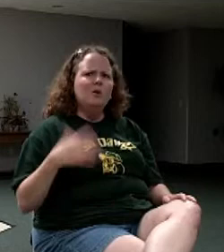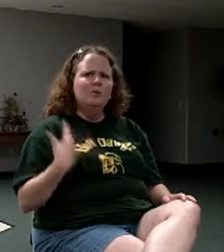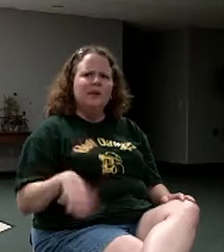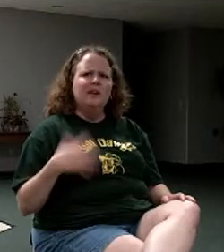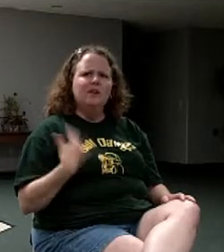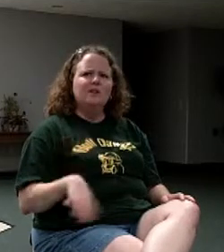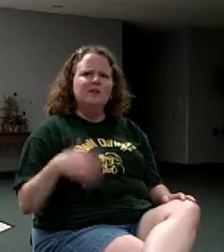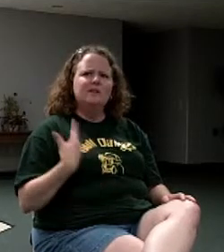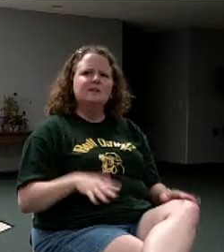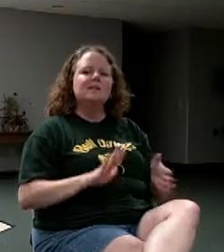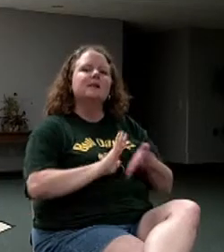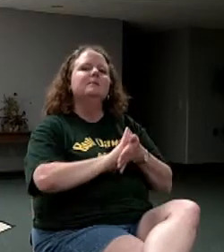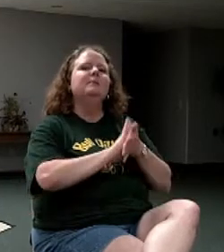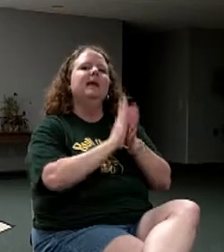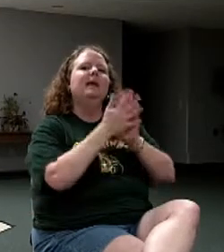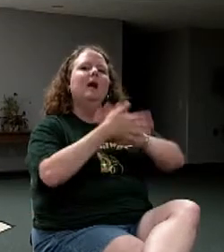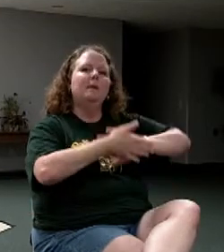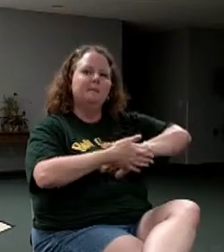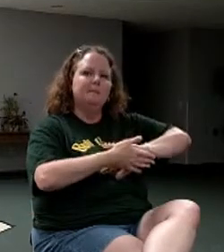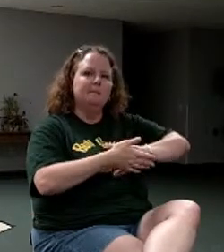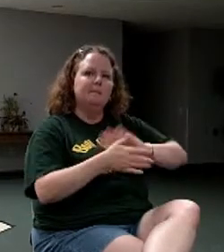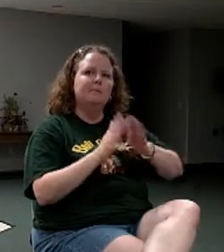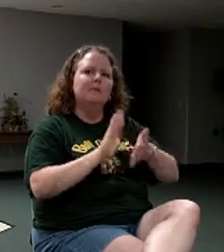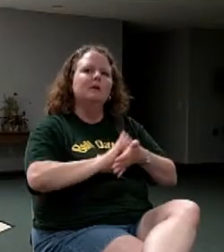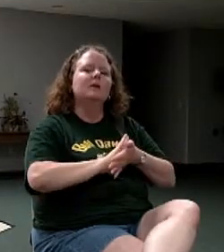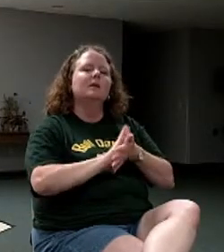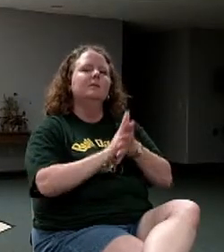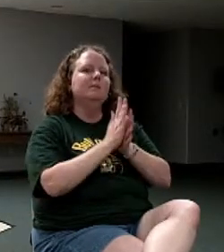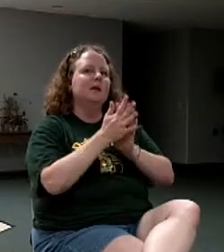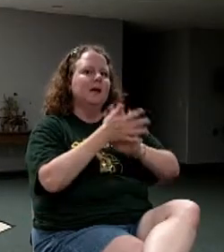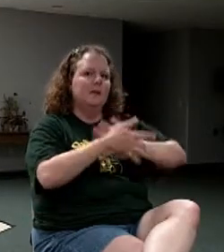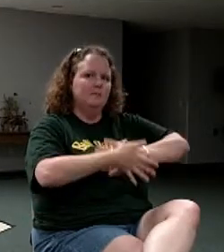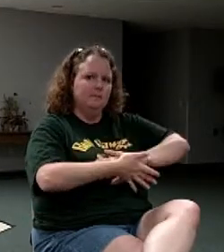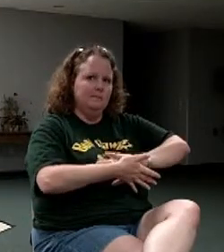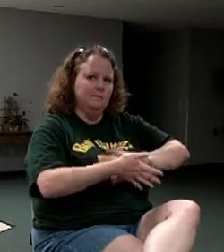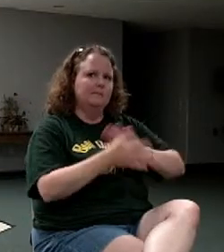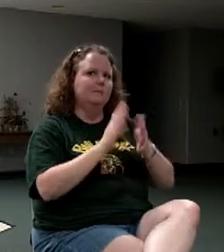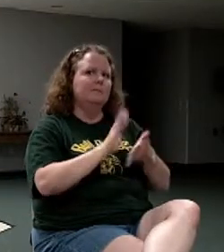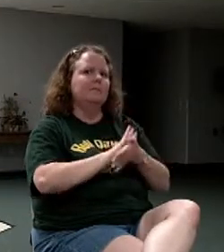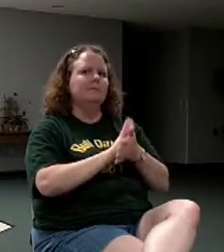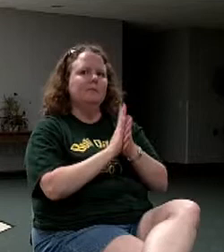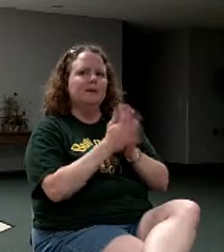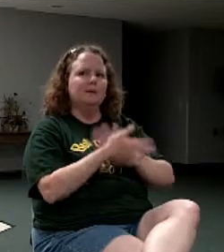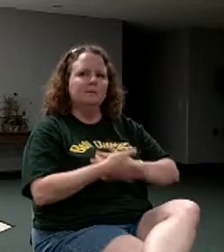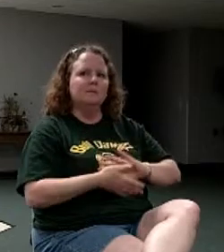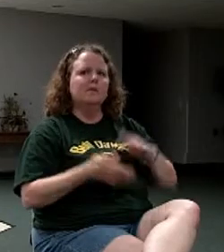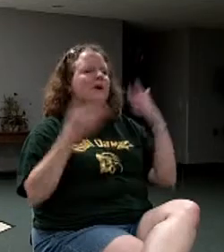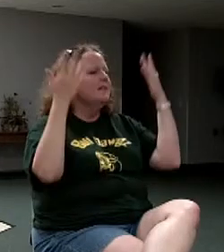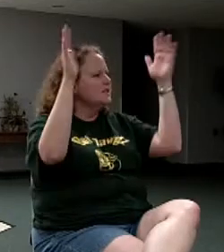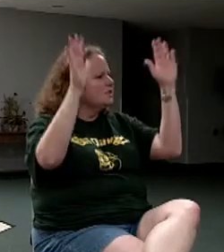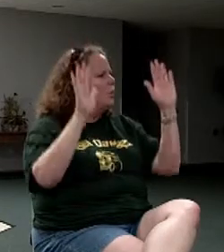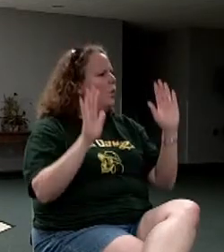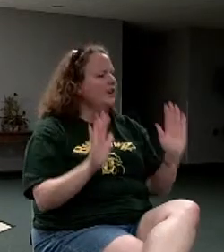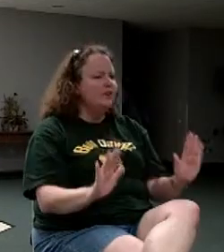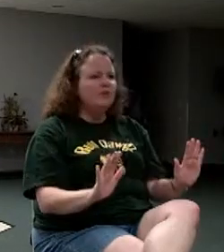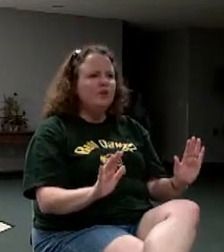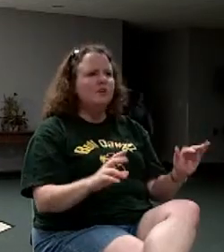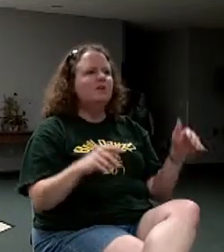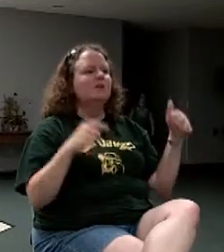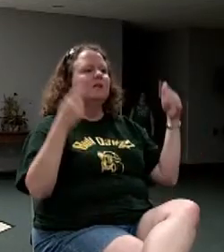my goodness. Become. Become. Is that wonderful too, or is that This different? is wonderful.